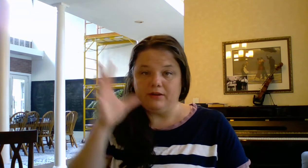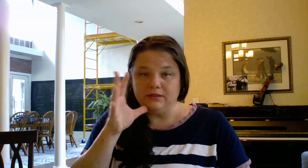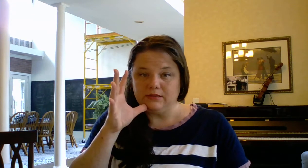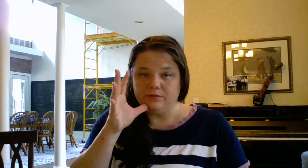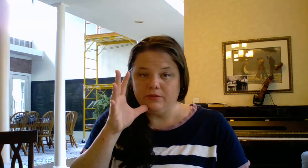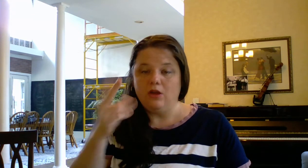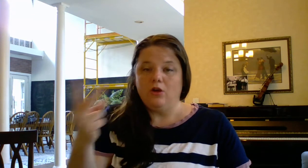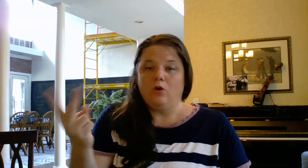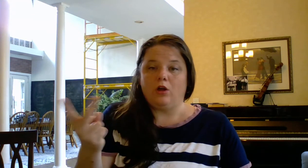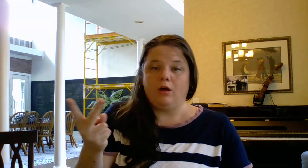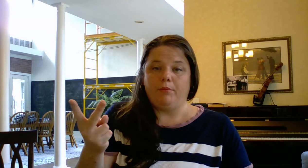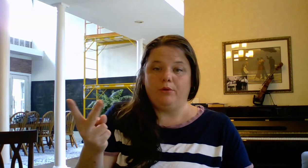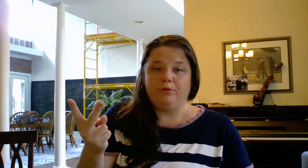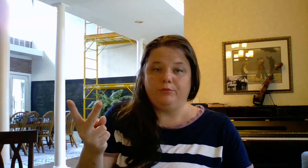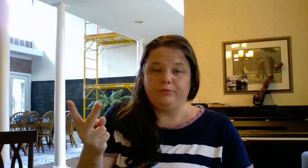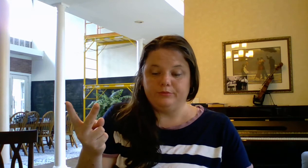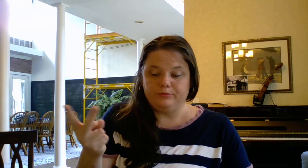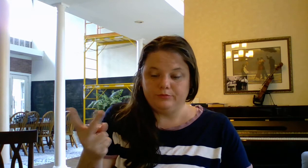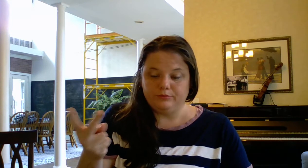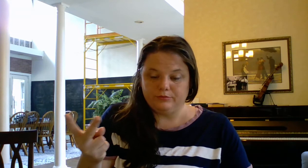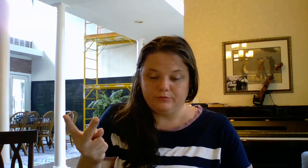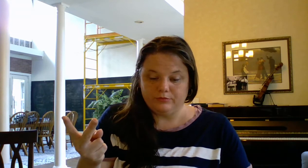parents, or couple.